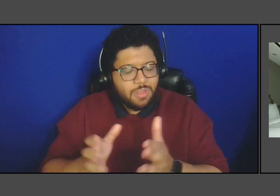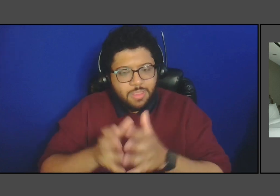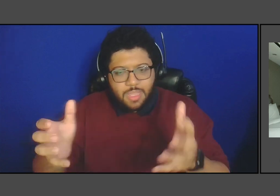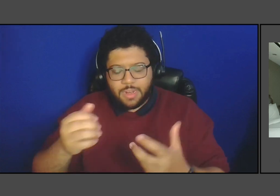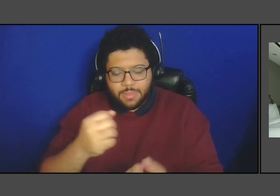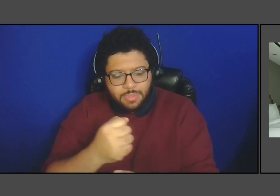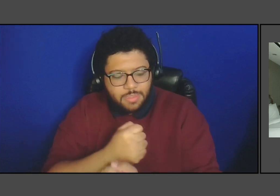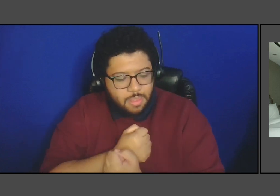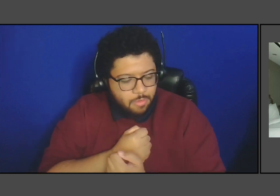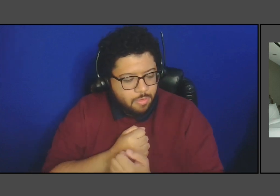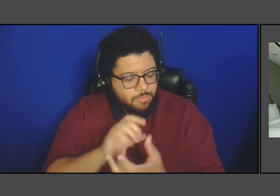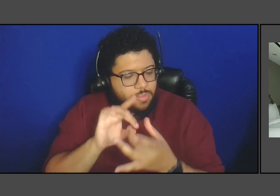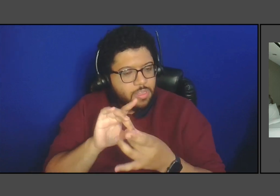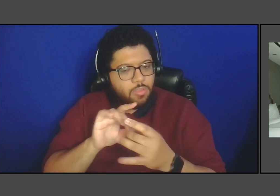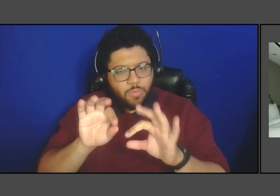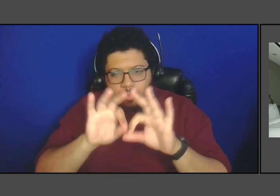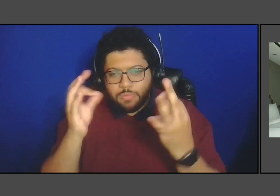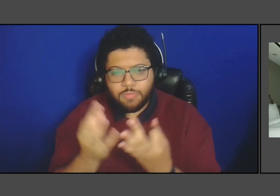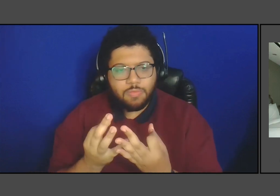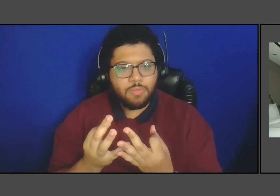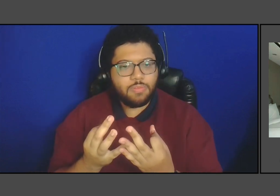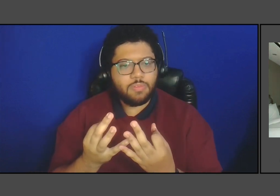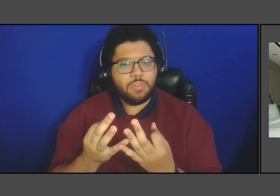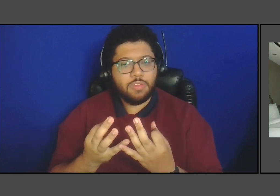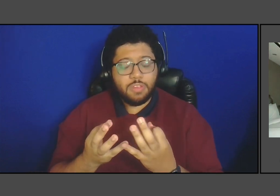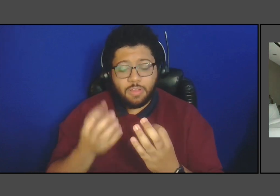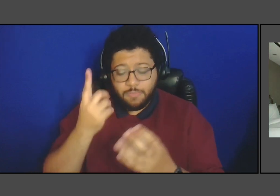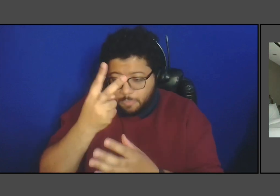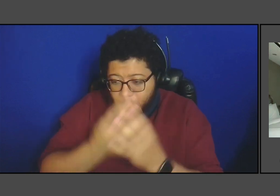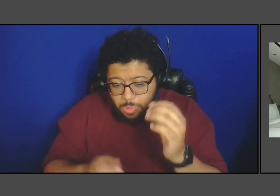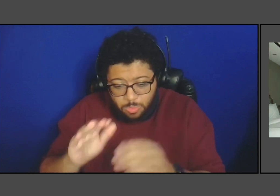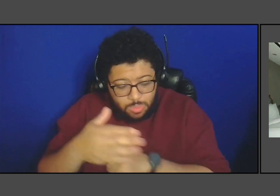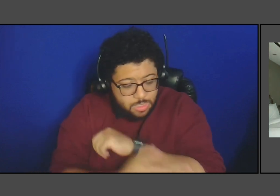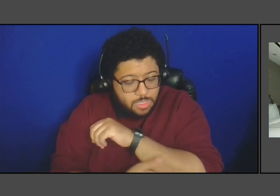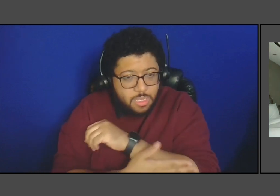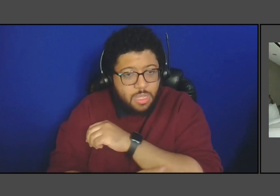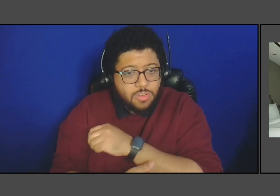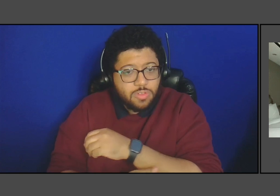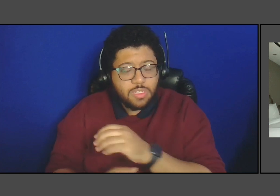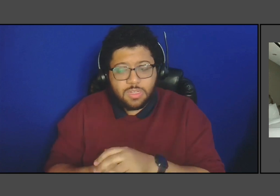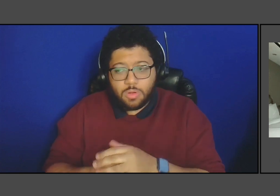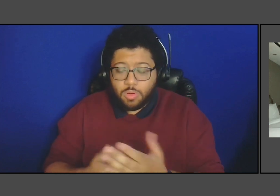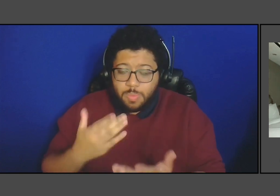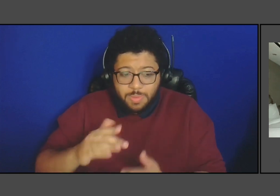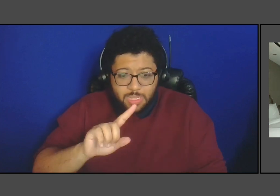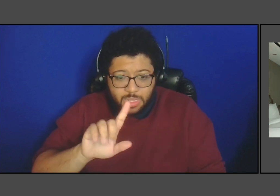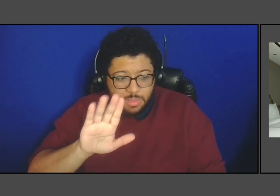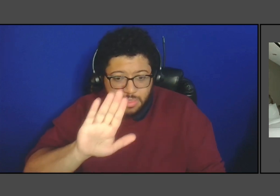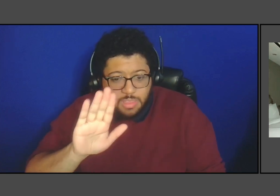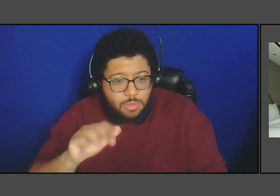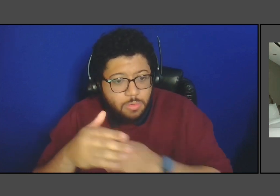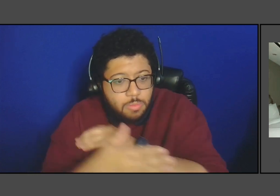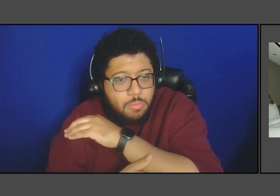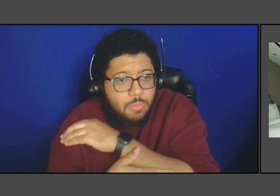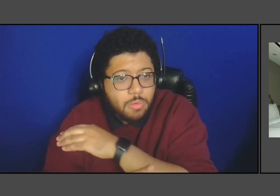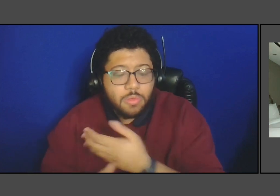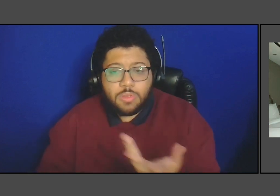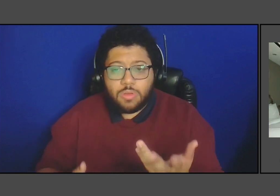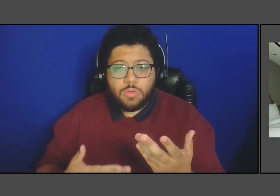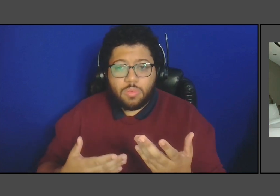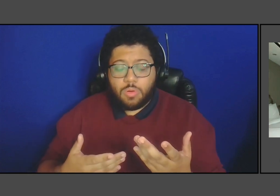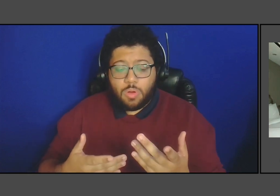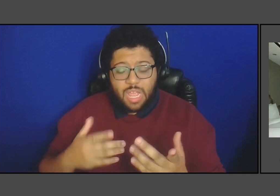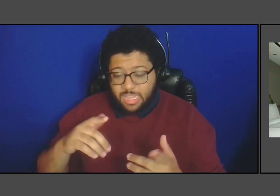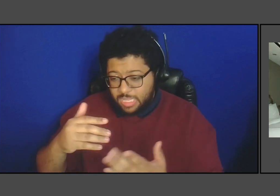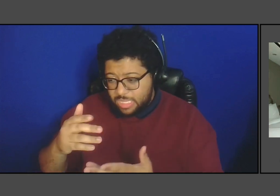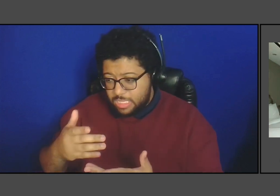and for both countries, or their country and the country that they want to make a life in here in the United